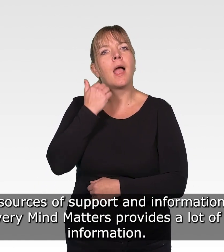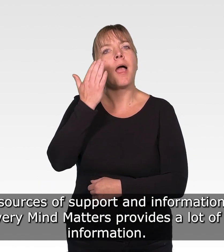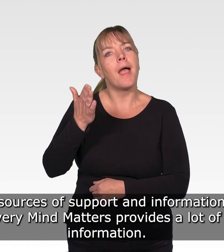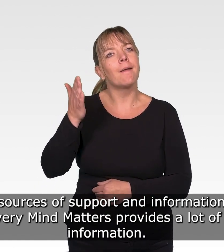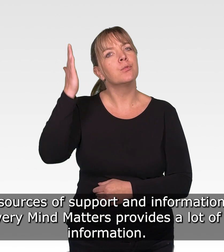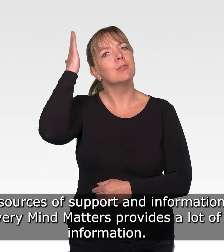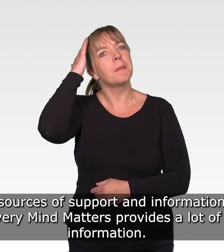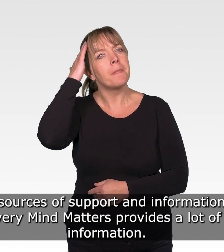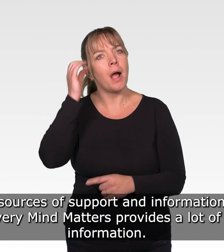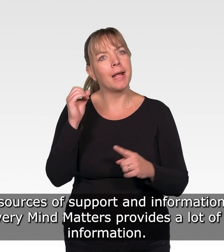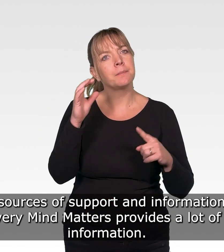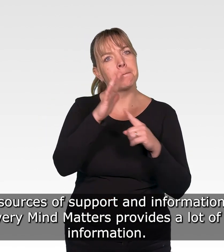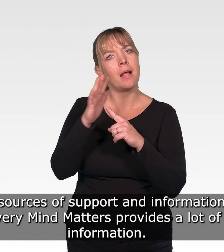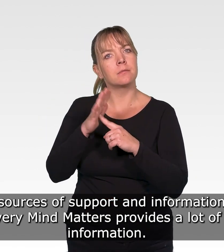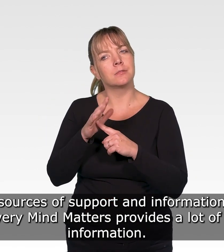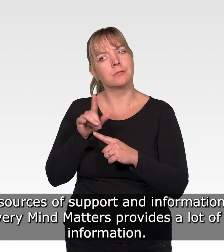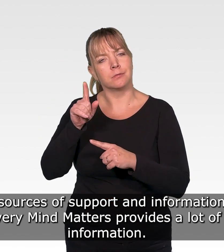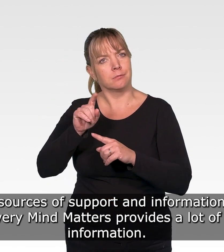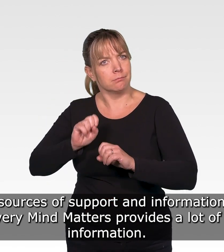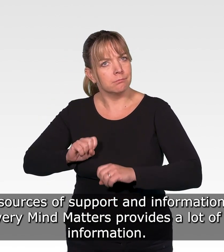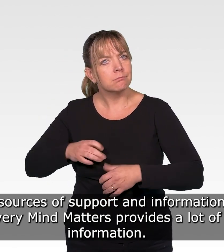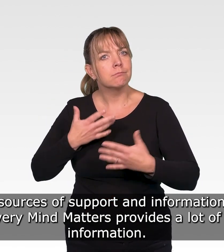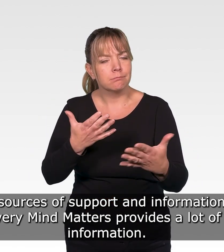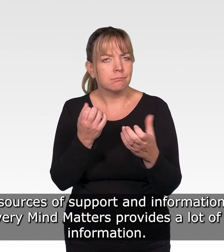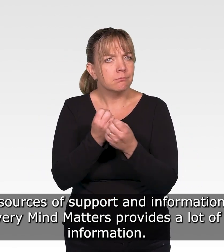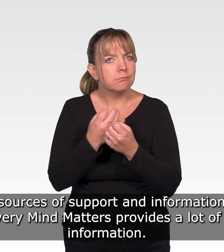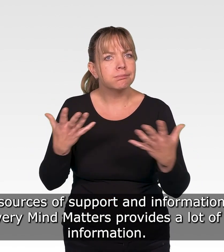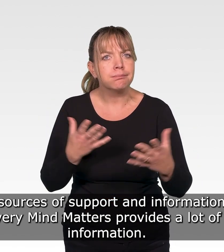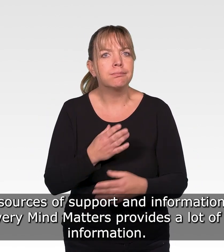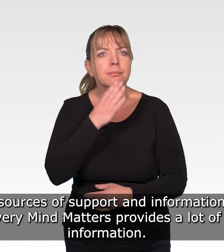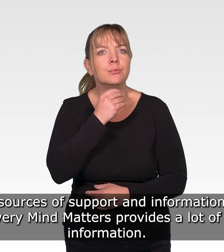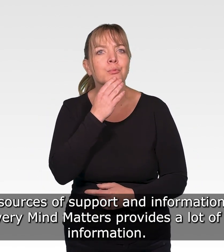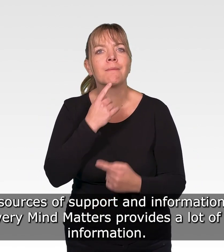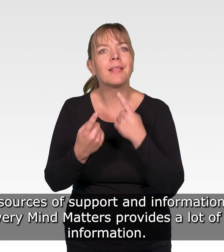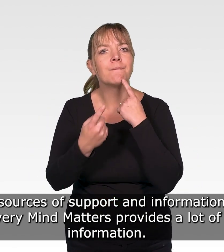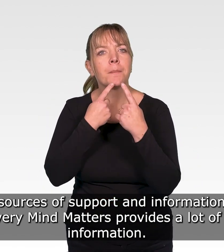Every Mind Matters provides a lot of useful information.